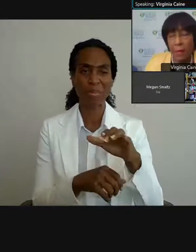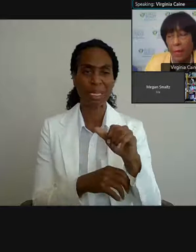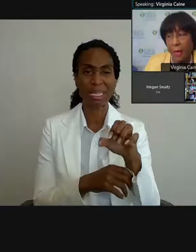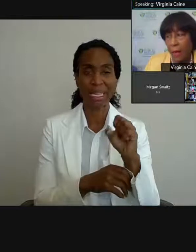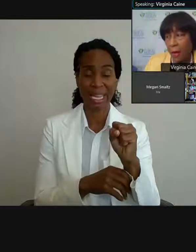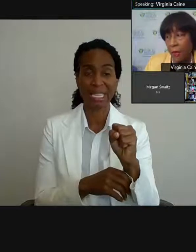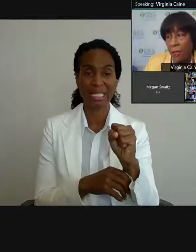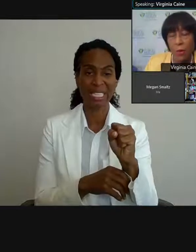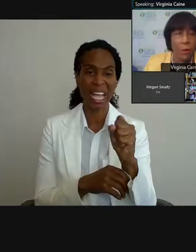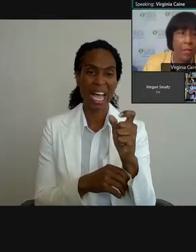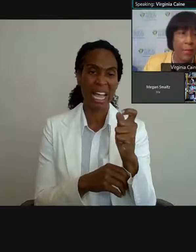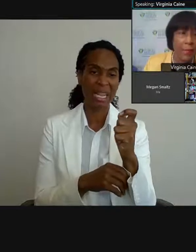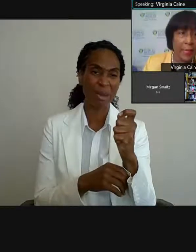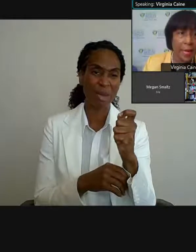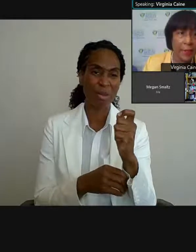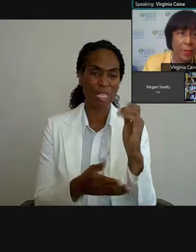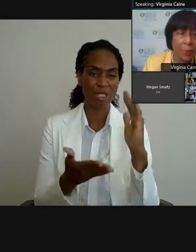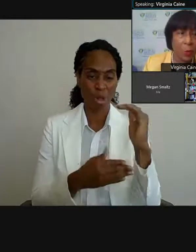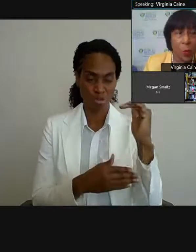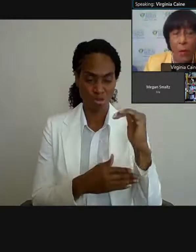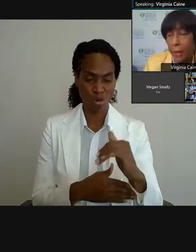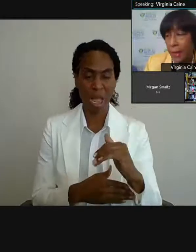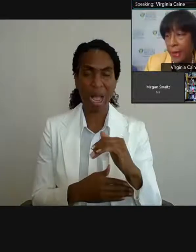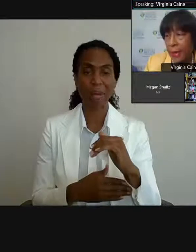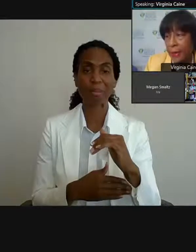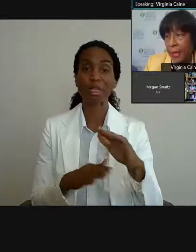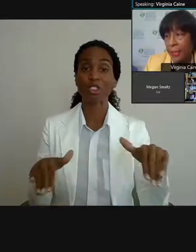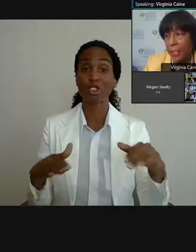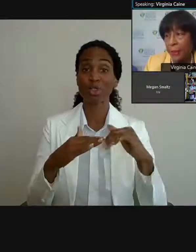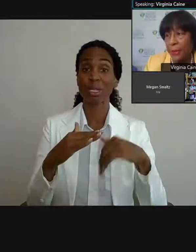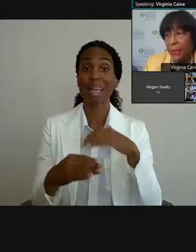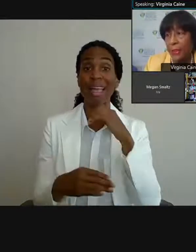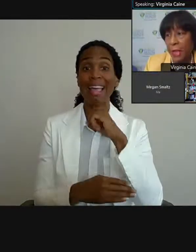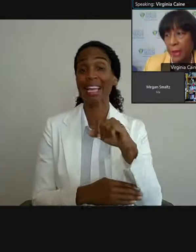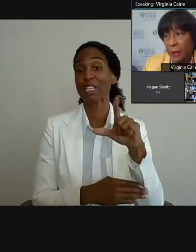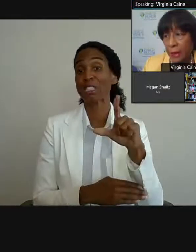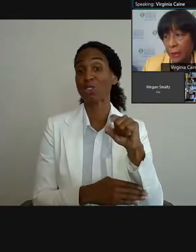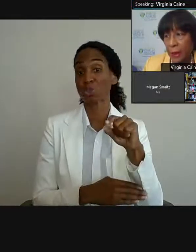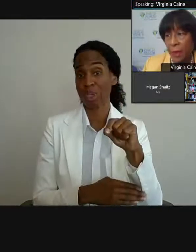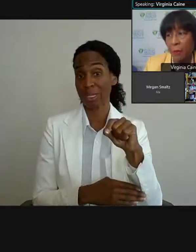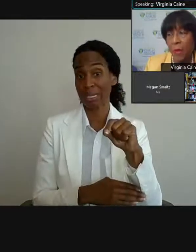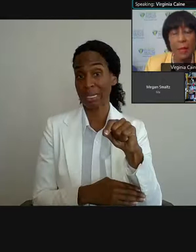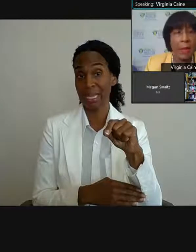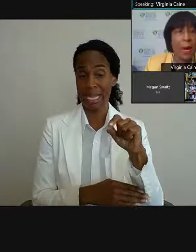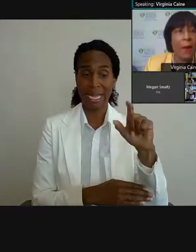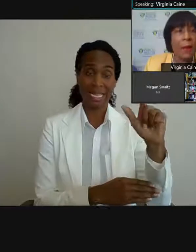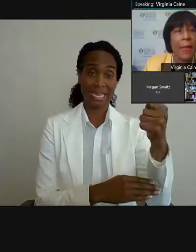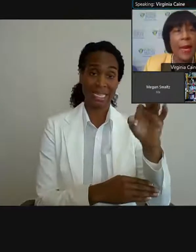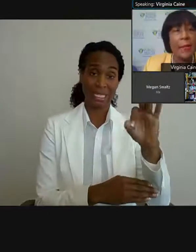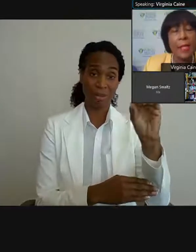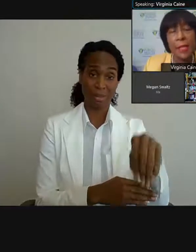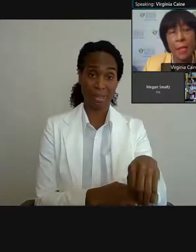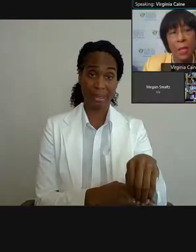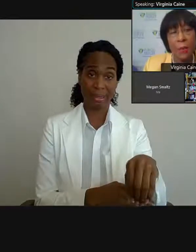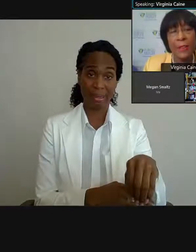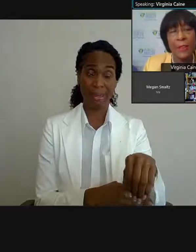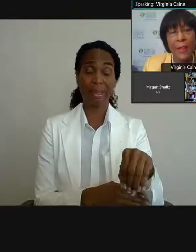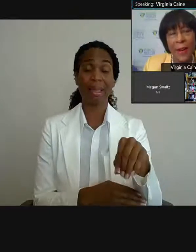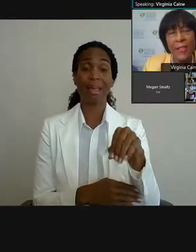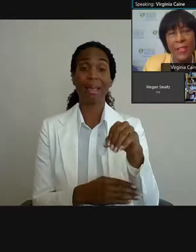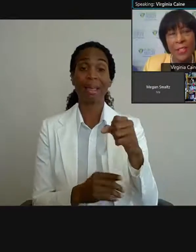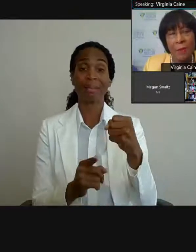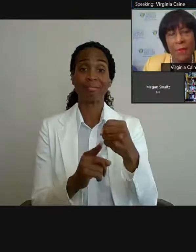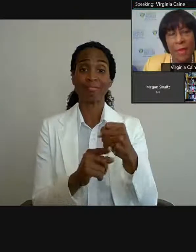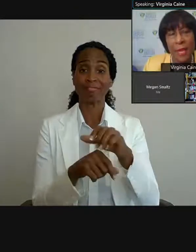drop in our children under the age of 20 at 19%. But our cases with